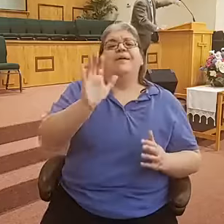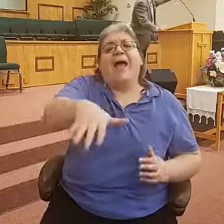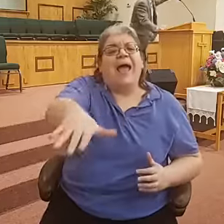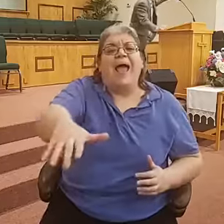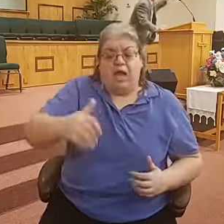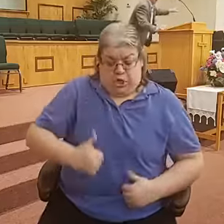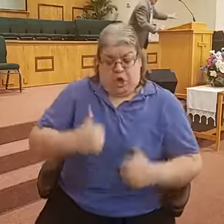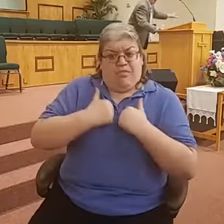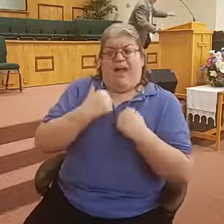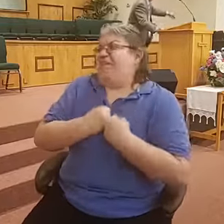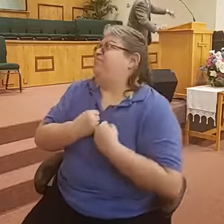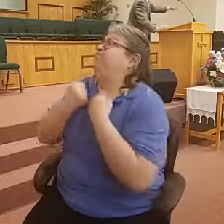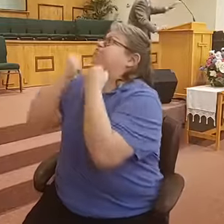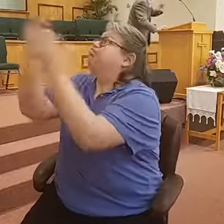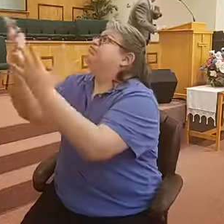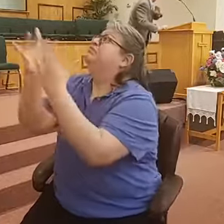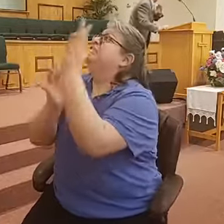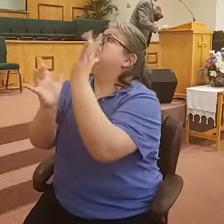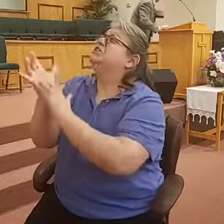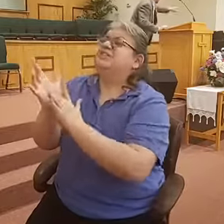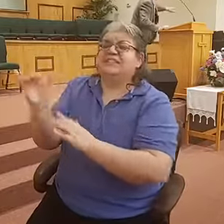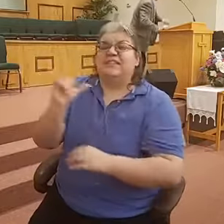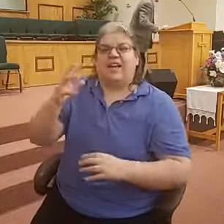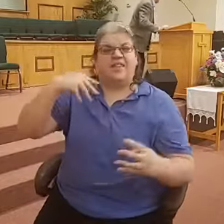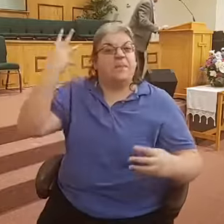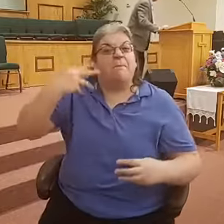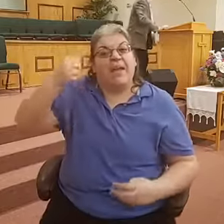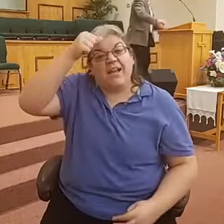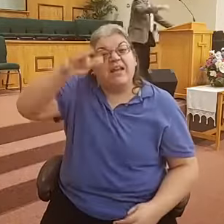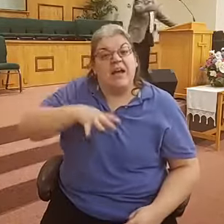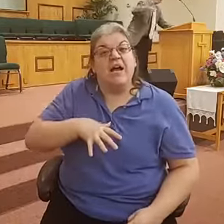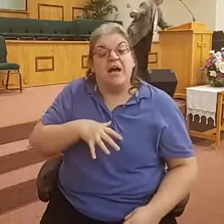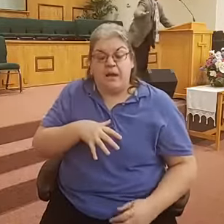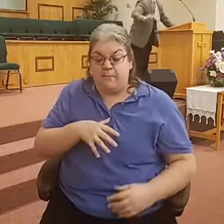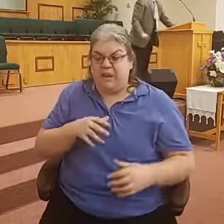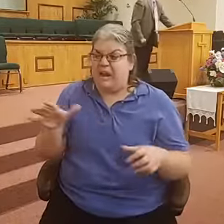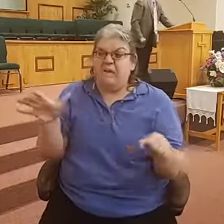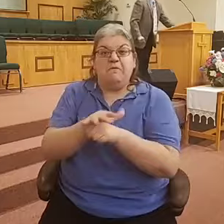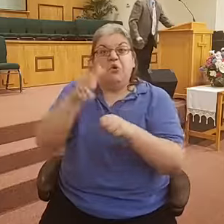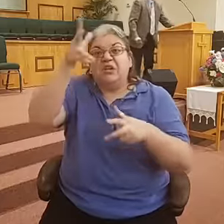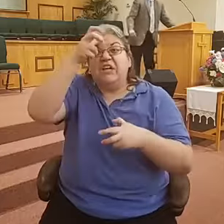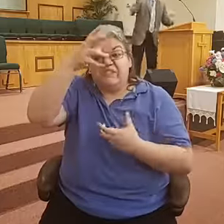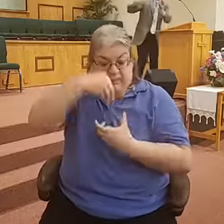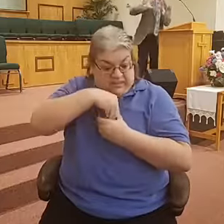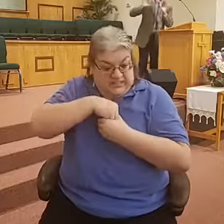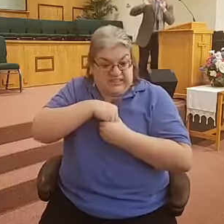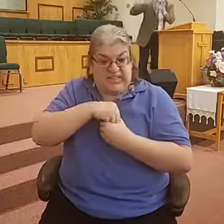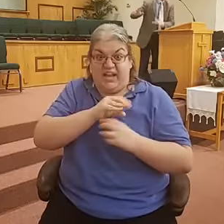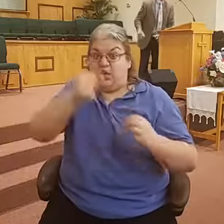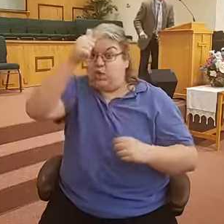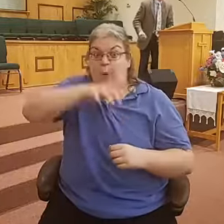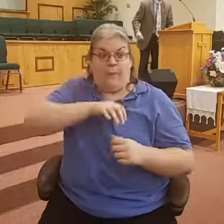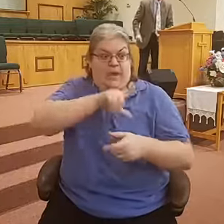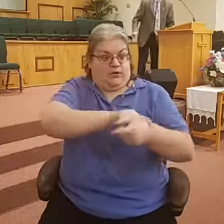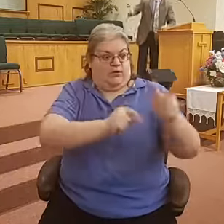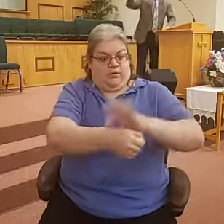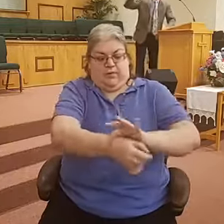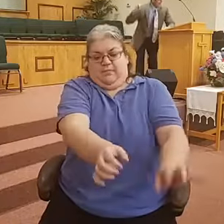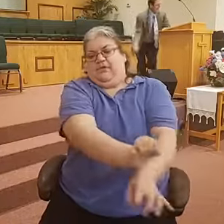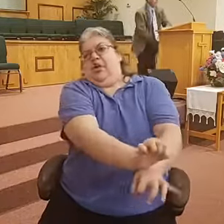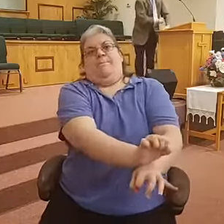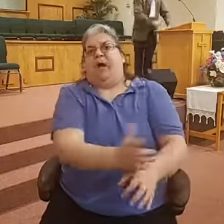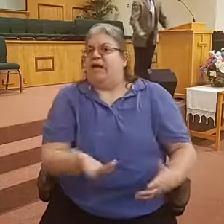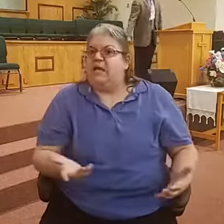the maniac from Gadara, who was filled with a legion of demons, no man could bind him, and no man would mess with him. But